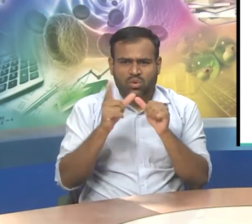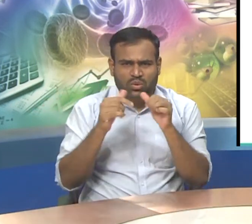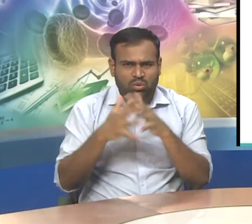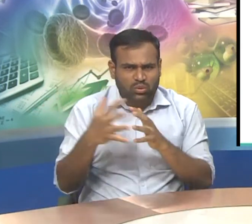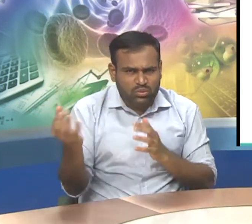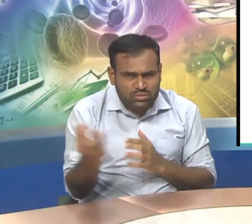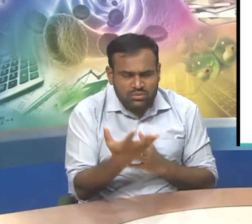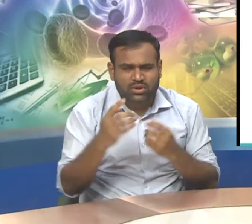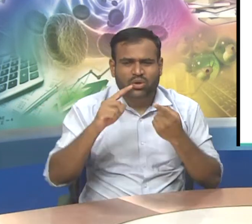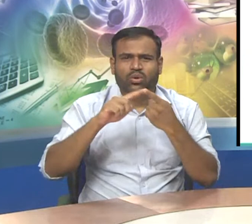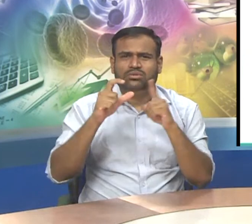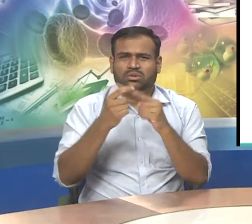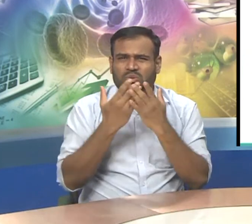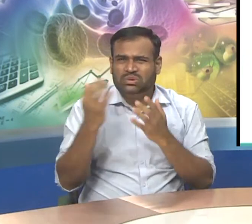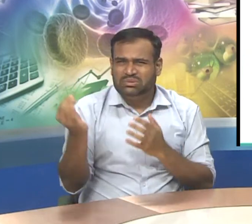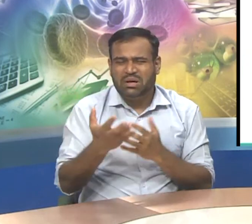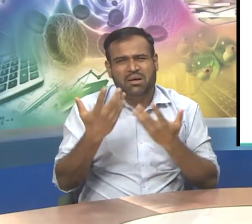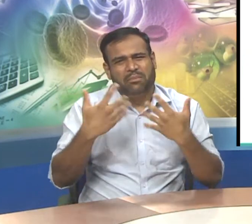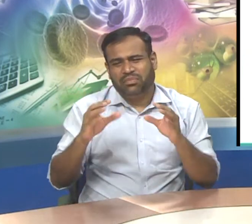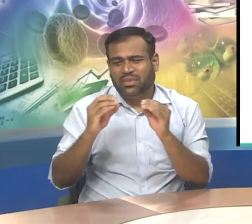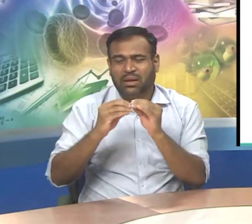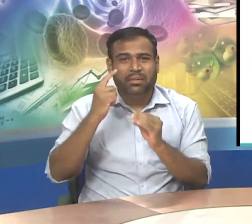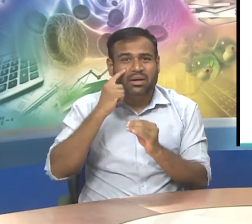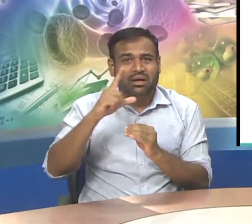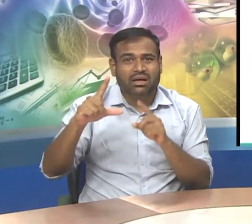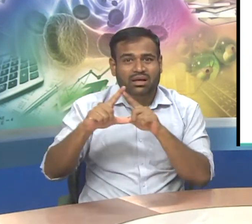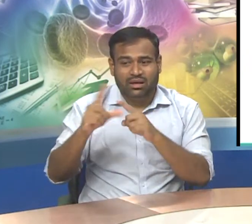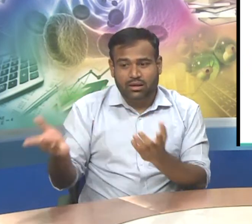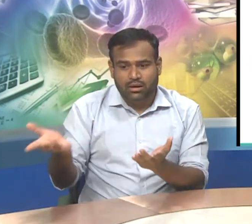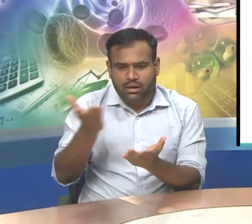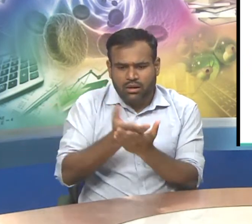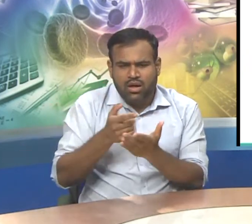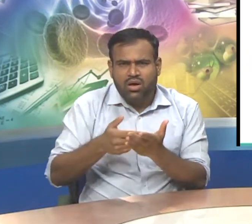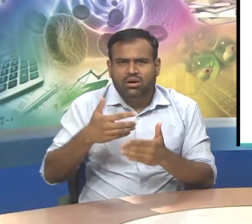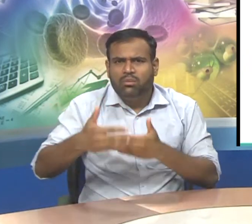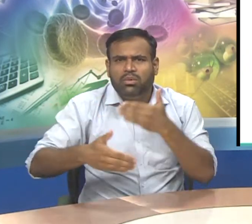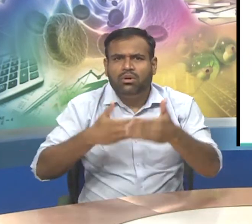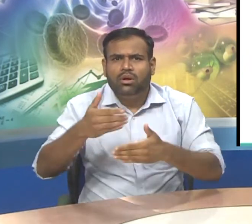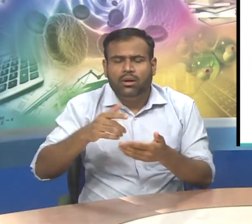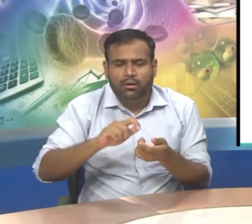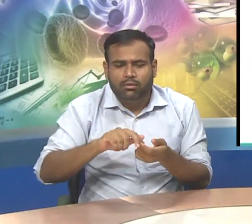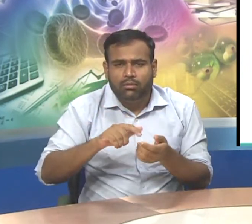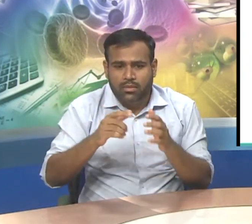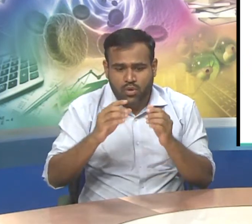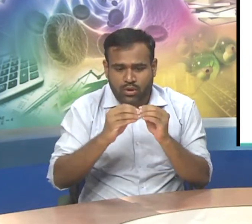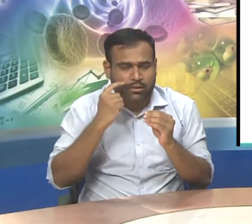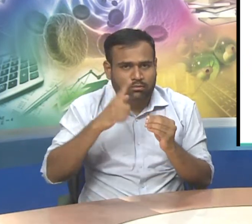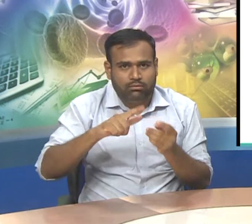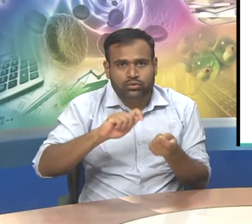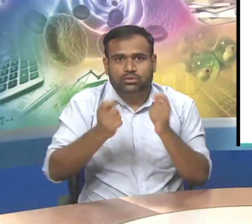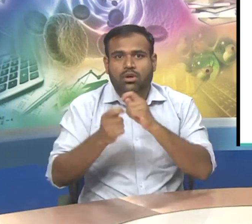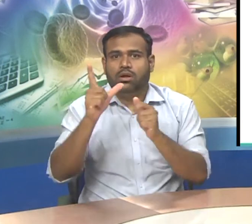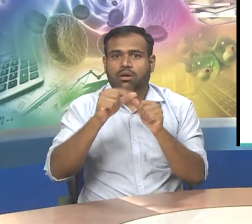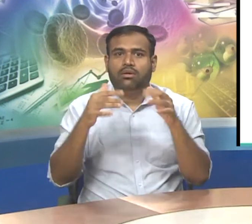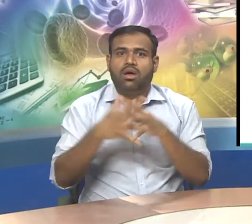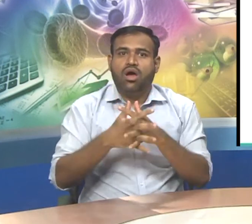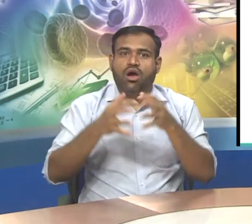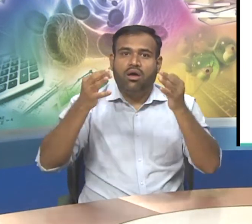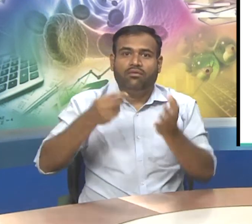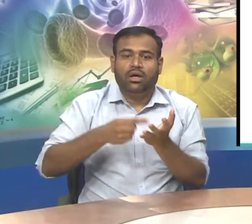become a law. So in this regard, governor has some of the